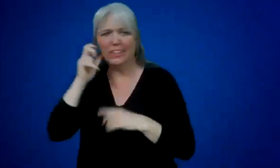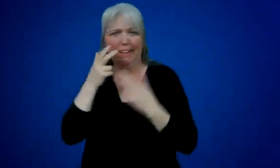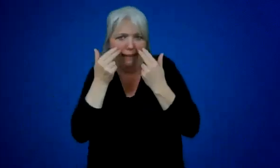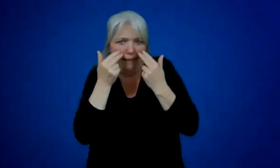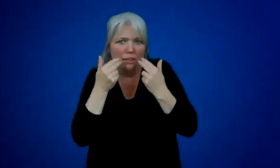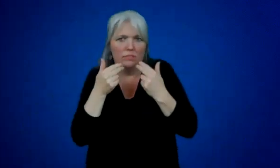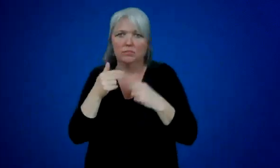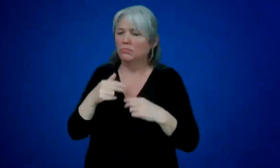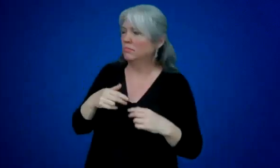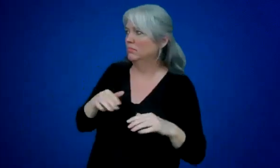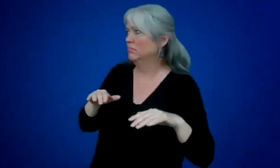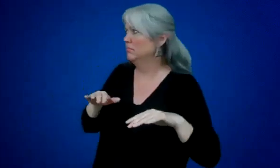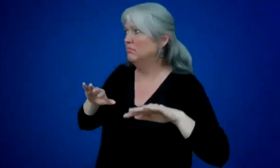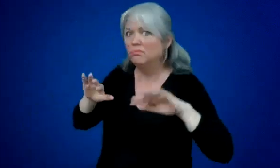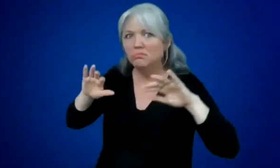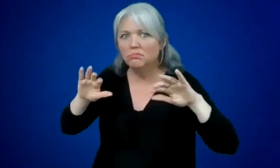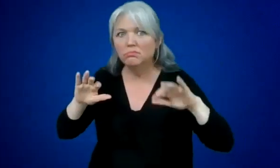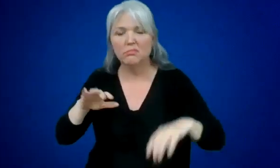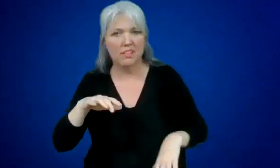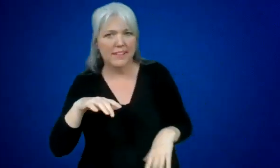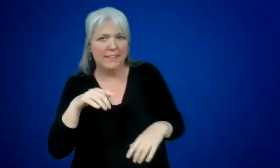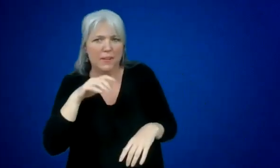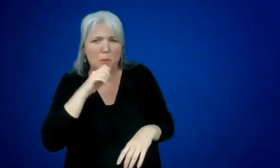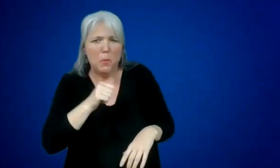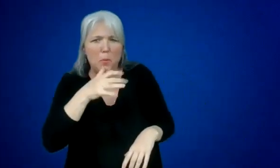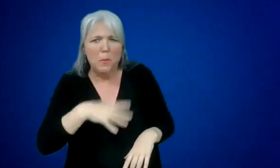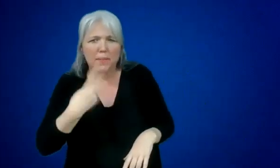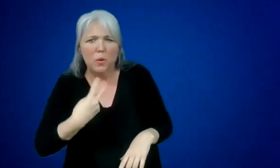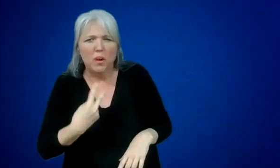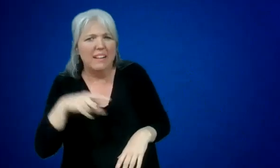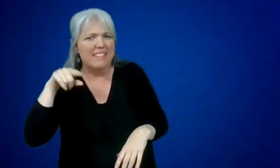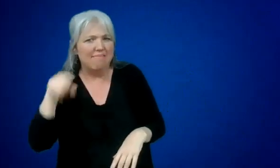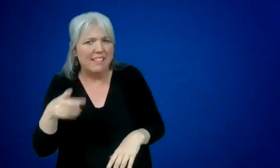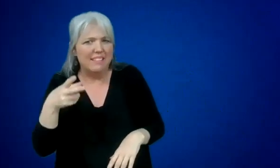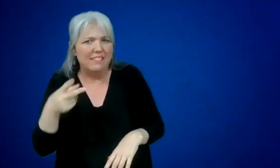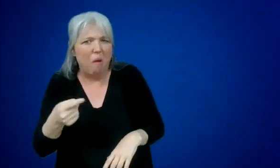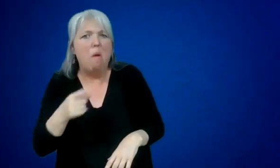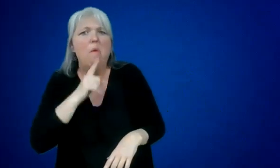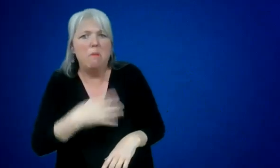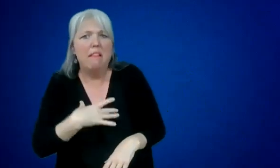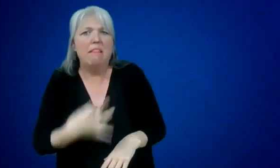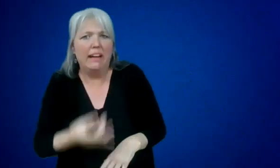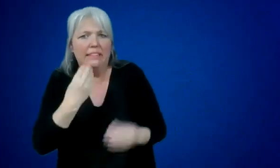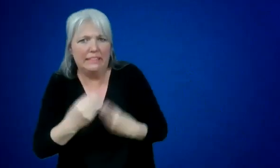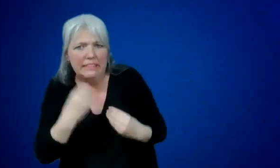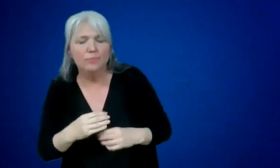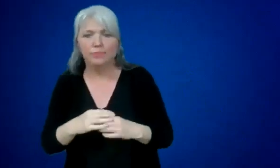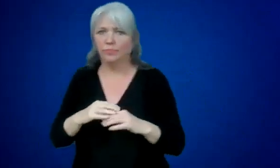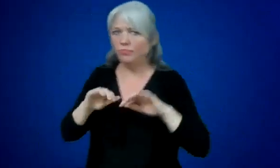I heard, "This dog sure likes to eat." I went around a really big tree